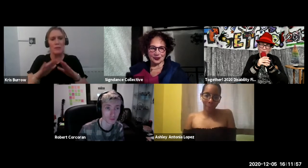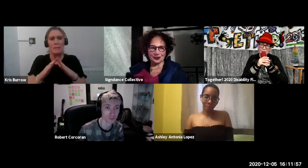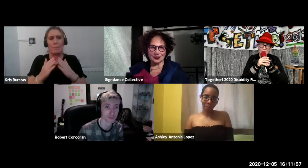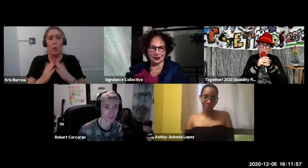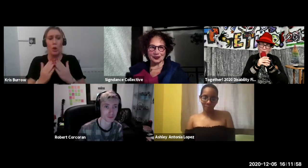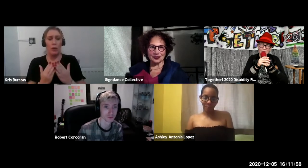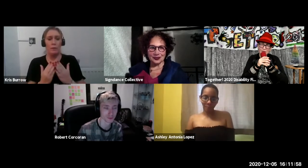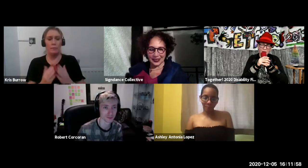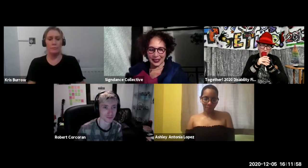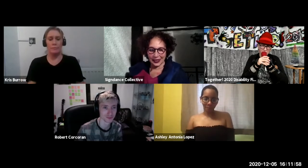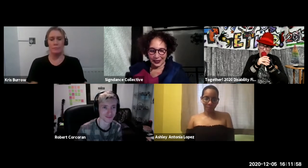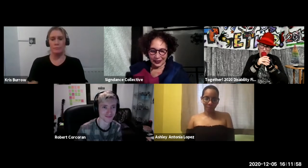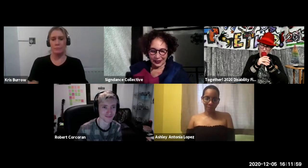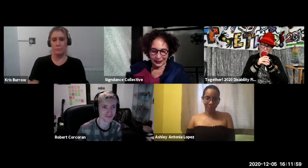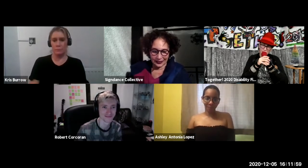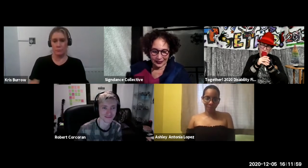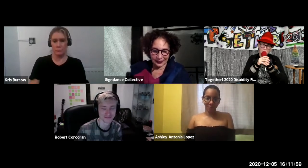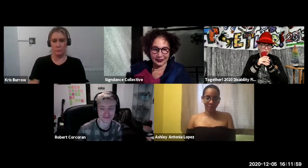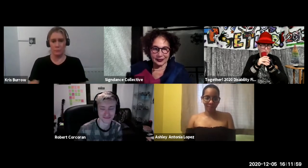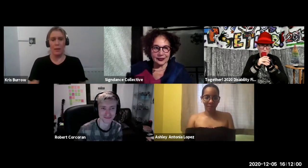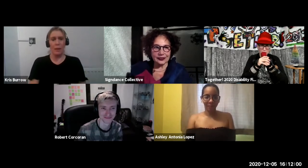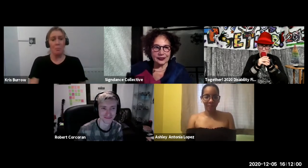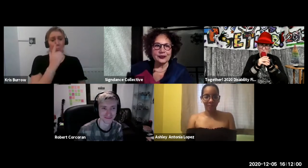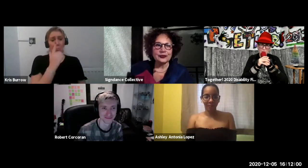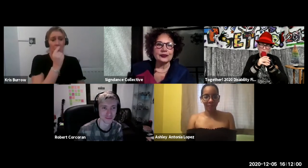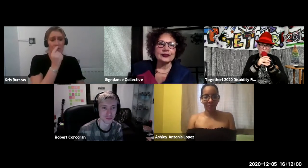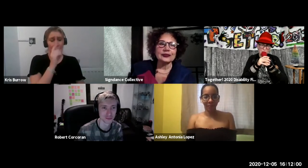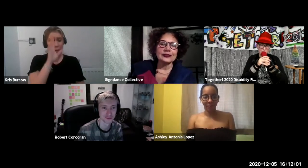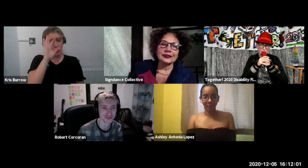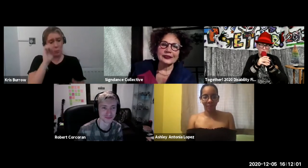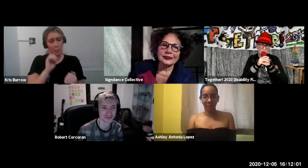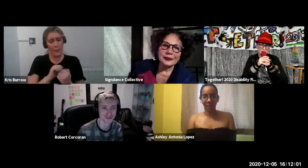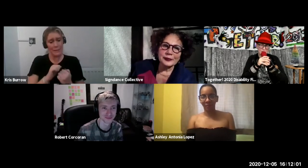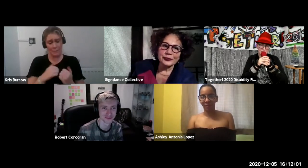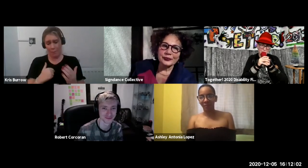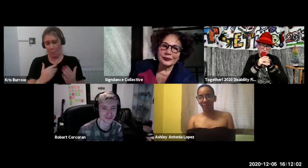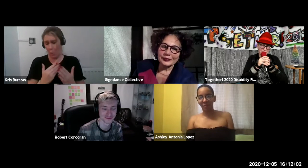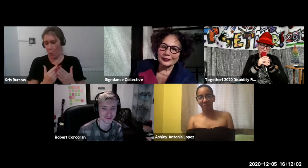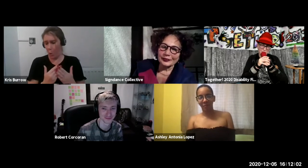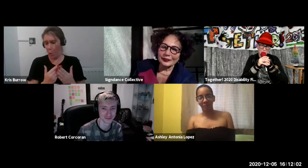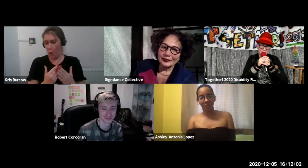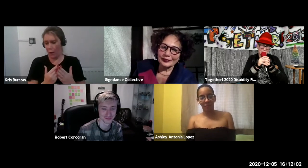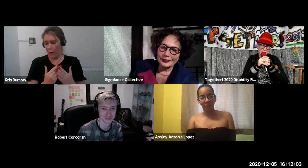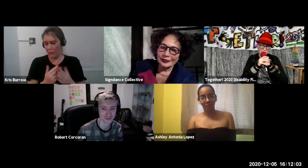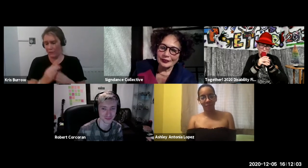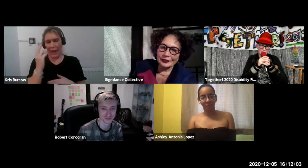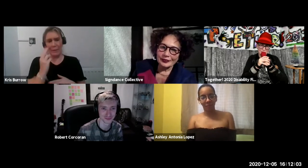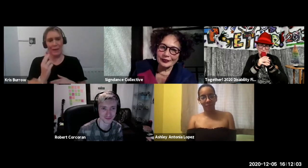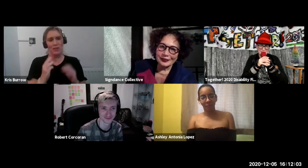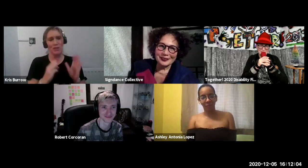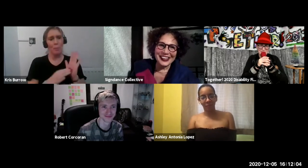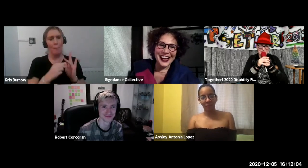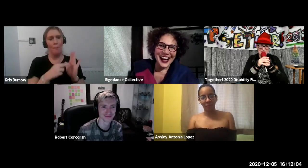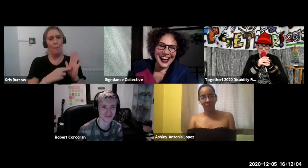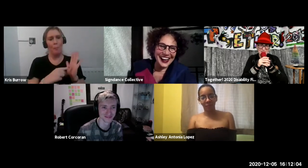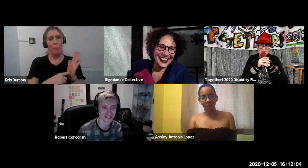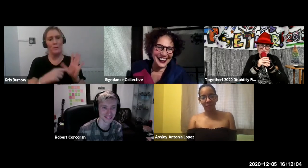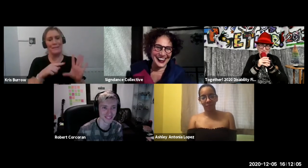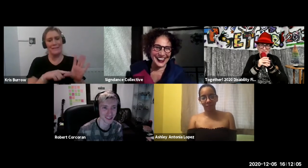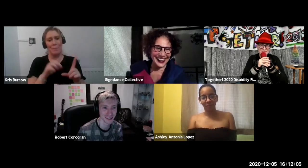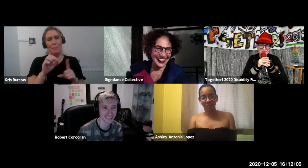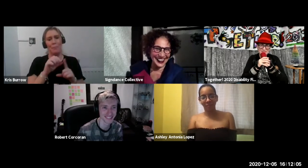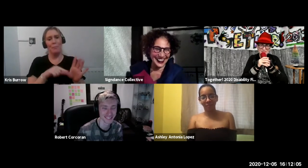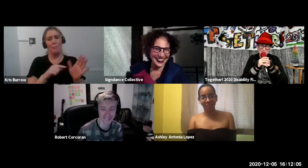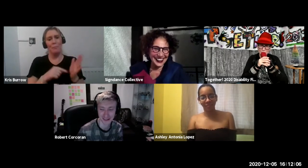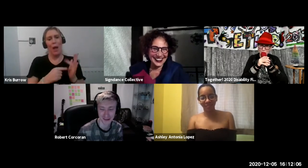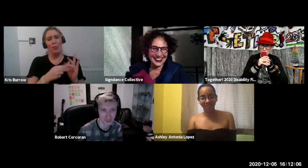Yeah. It possibly does, but it reminds me more of all those amazing animations in Monty Python.